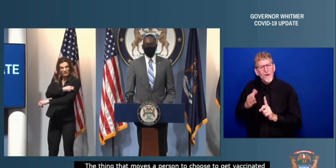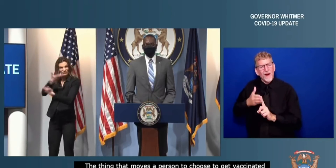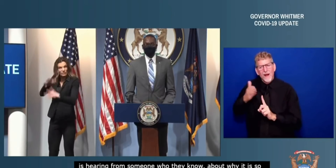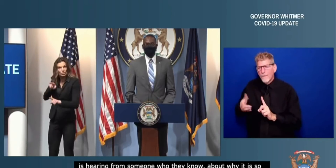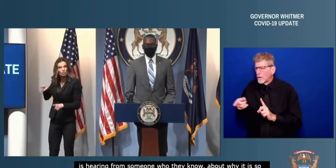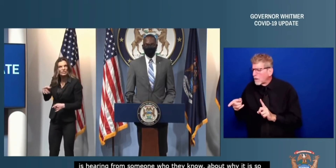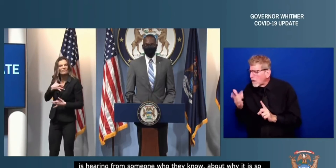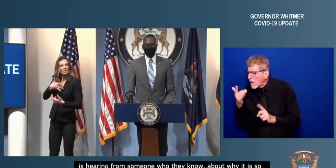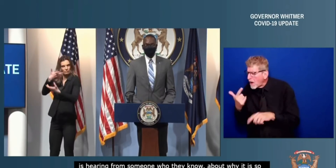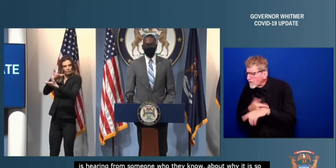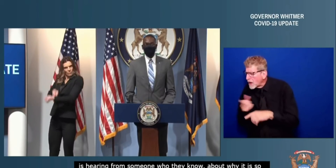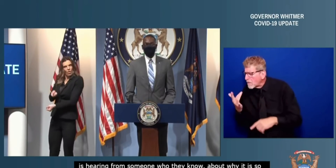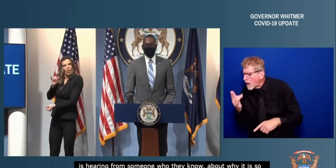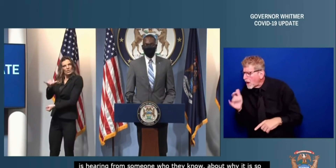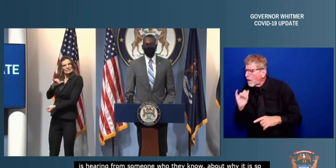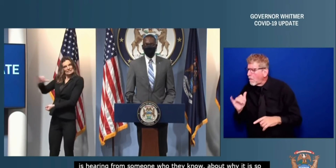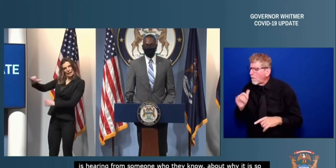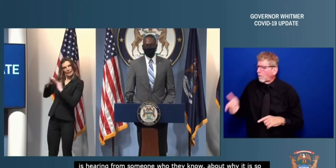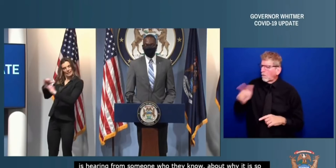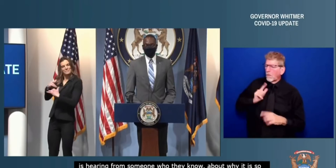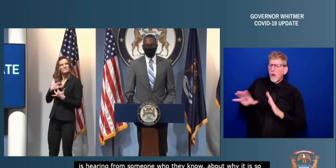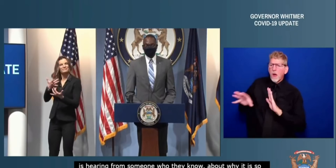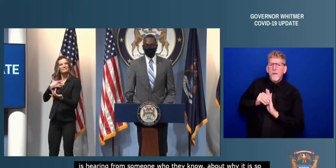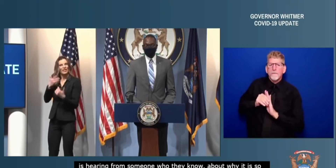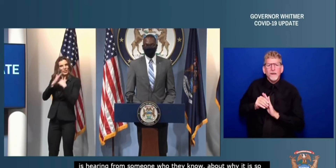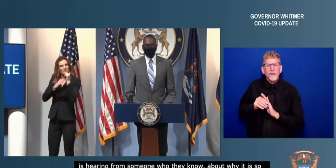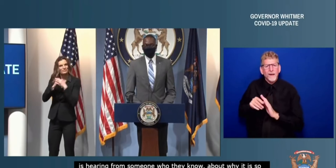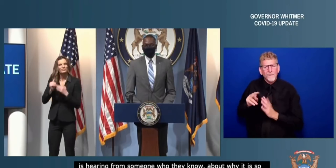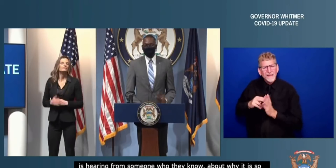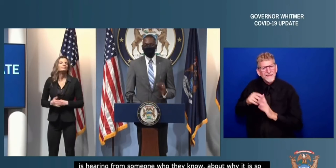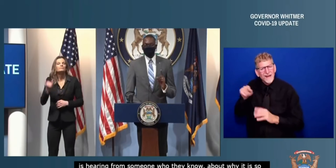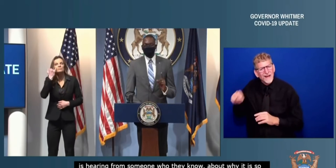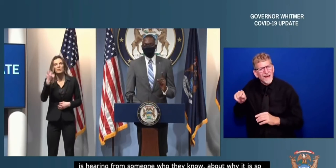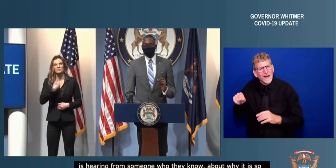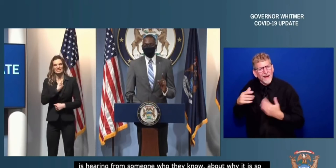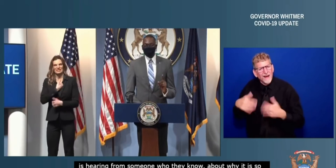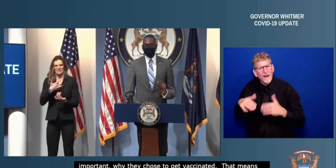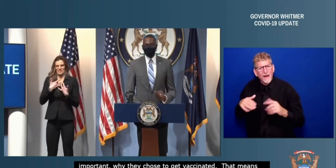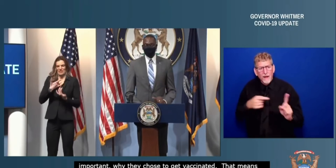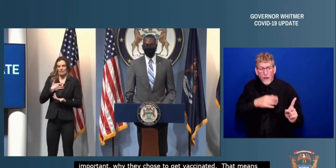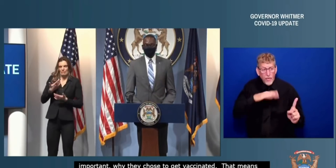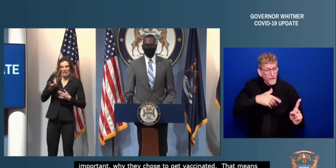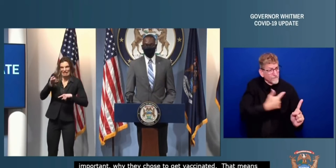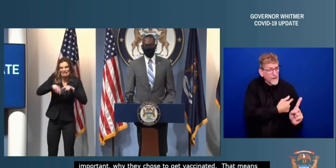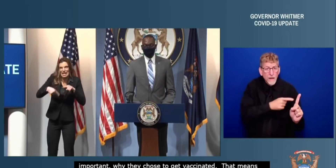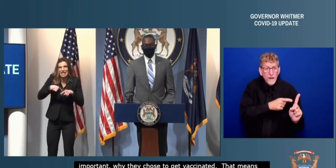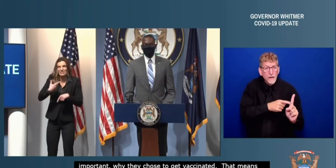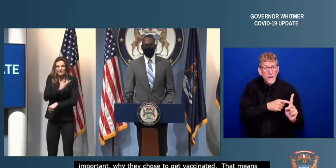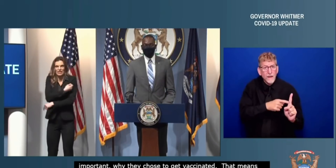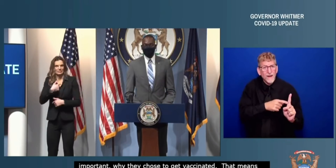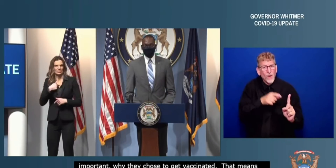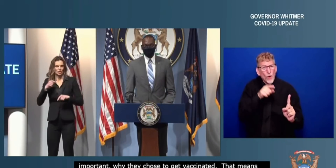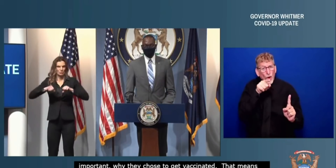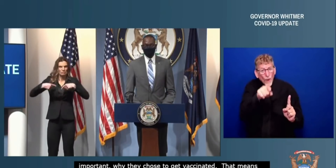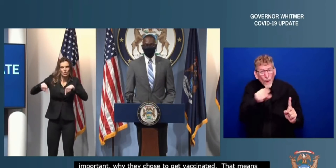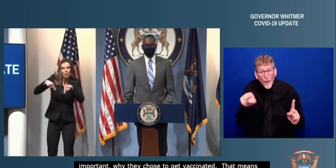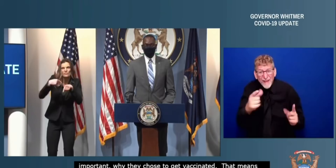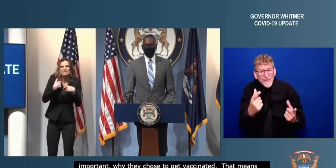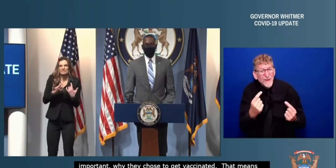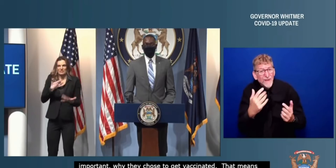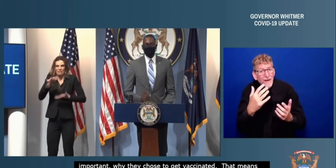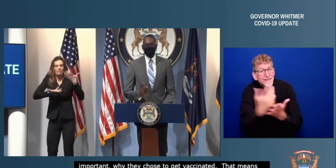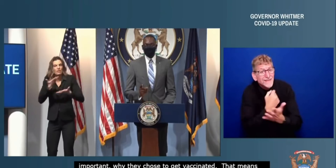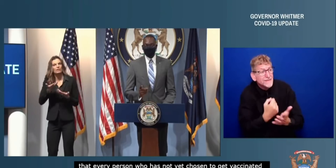means that every person who has not yet chosen to get vaccinated is one conversation away from making that